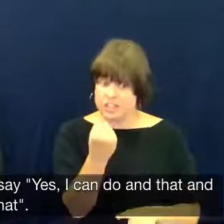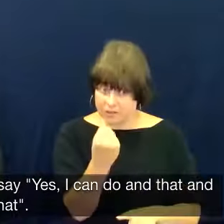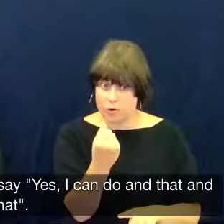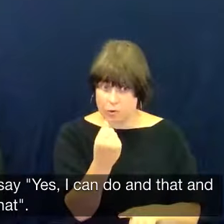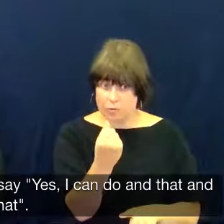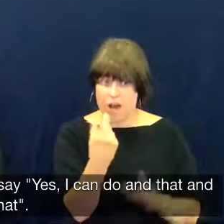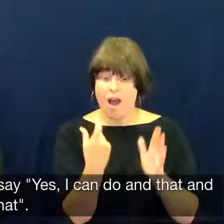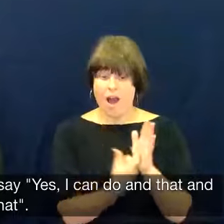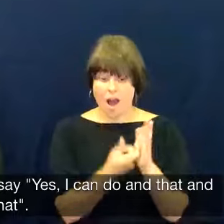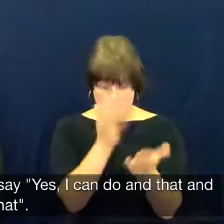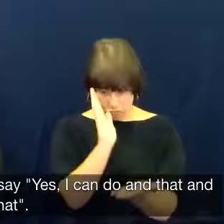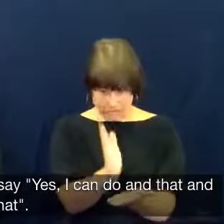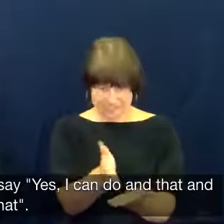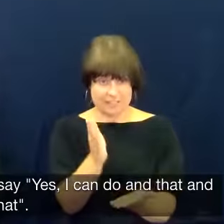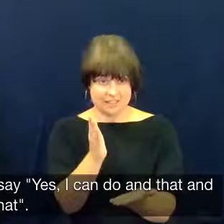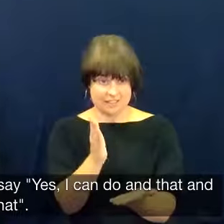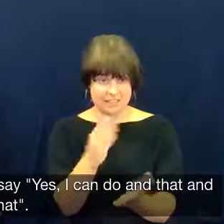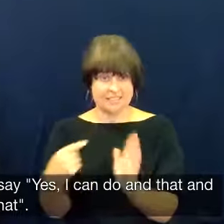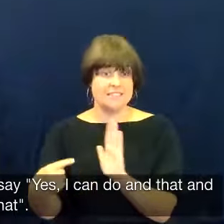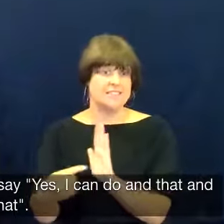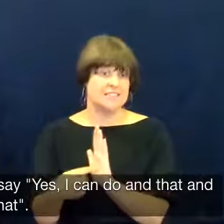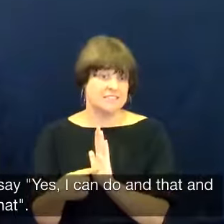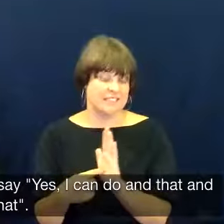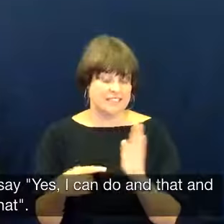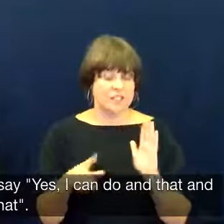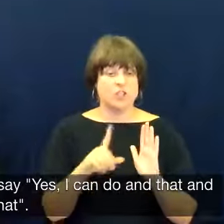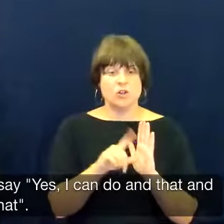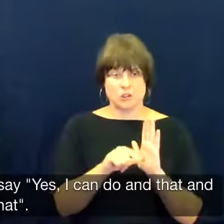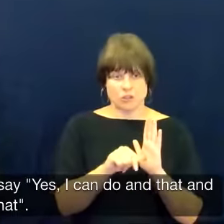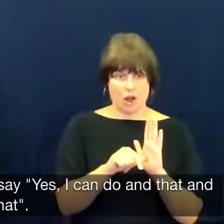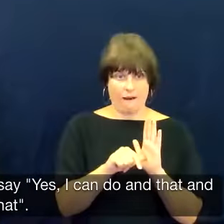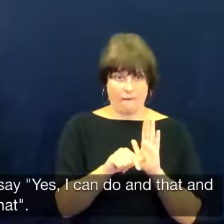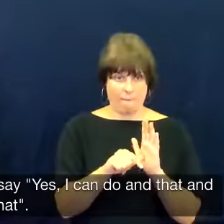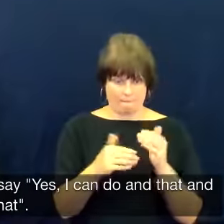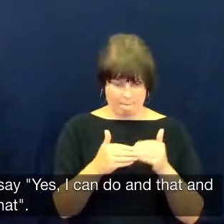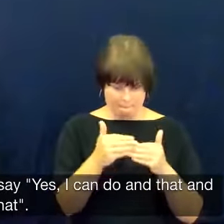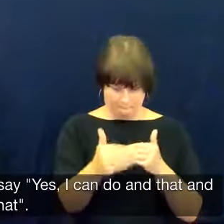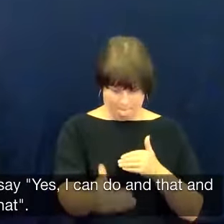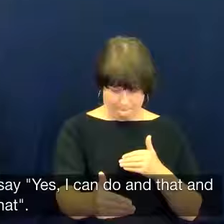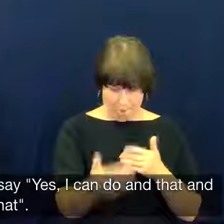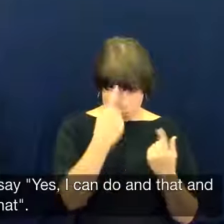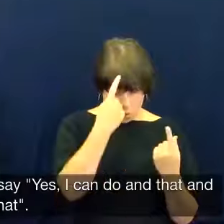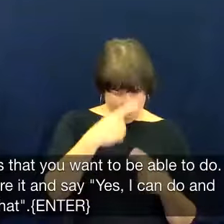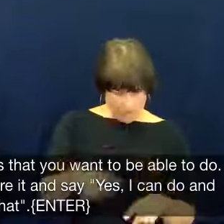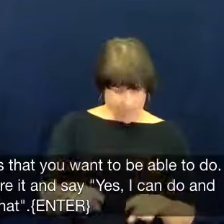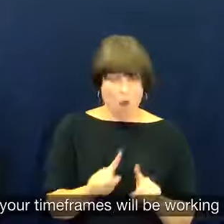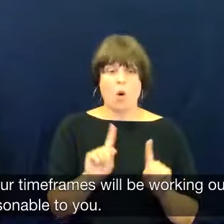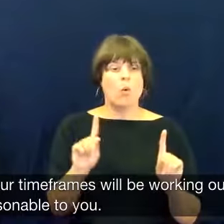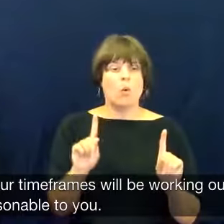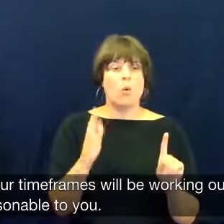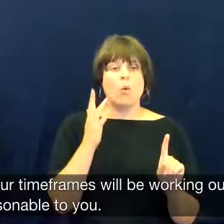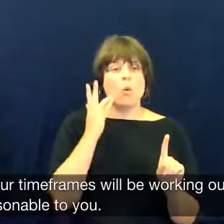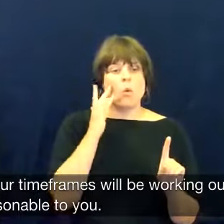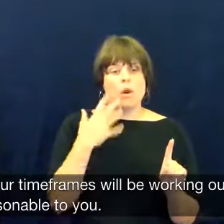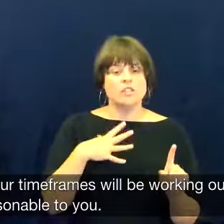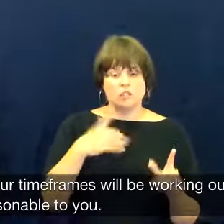time frames, that'll be around working out what is reasonable to you. Like, at what point would you have wanted